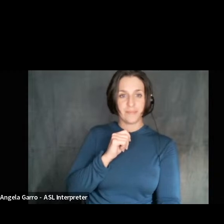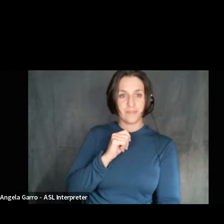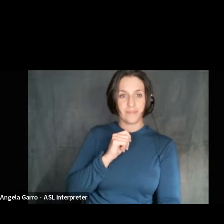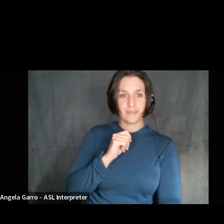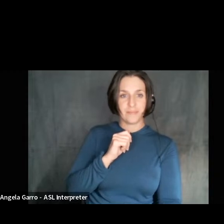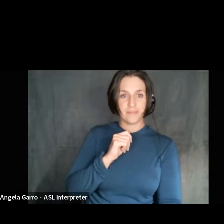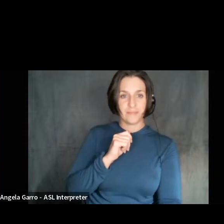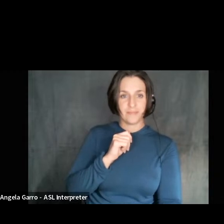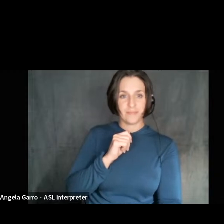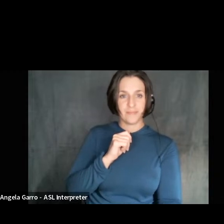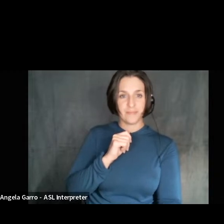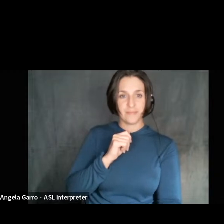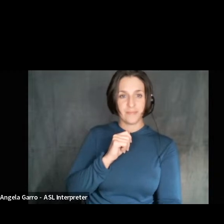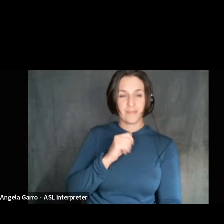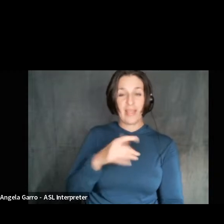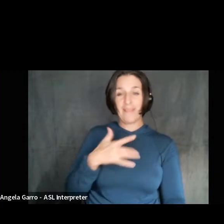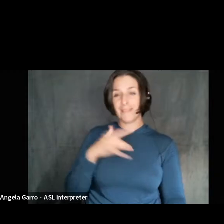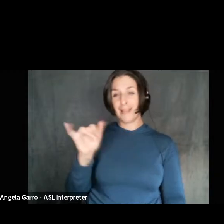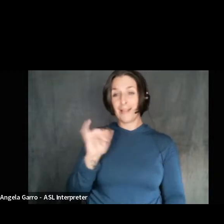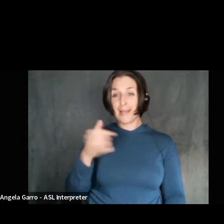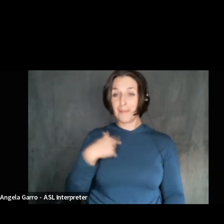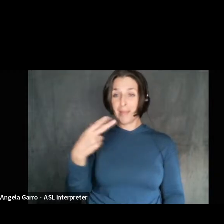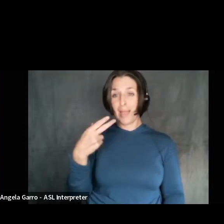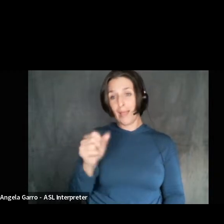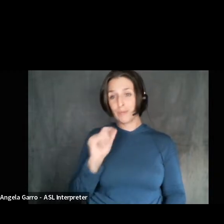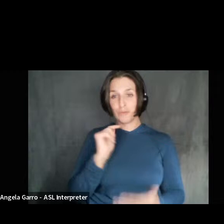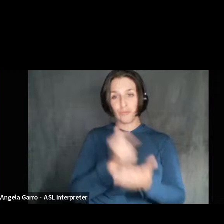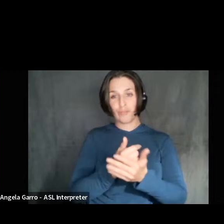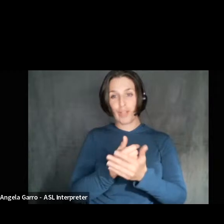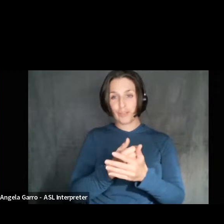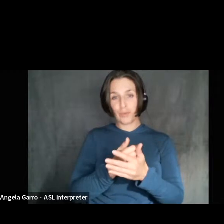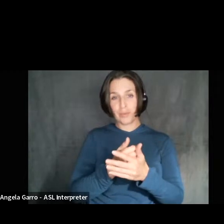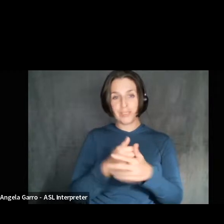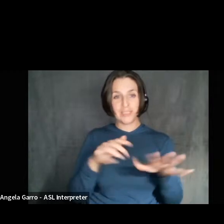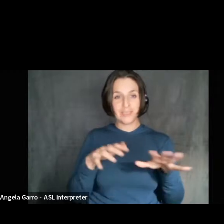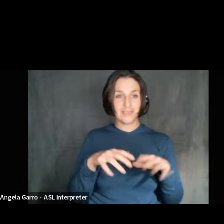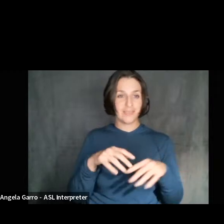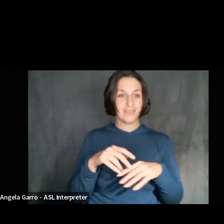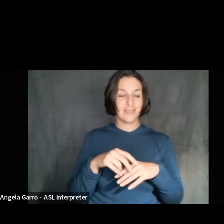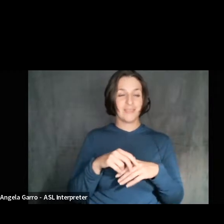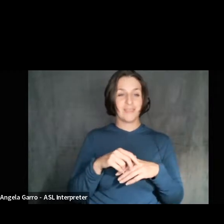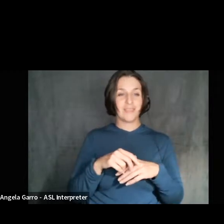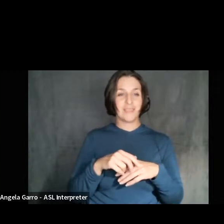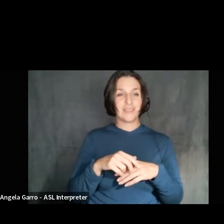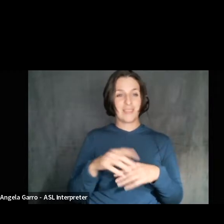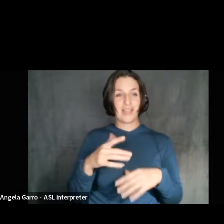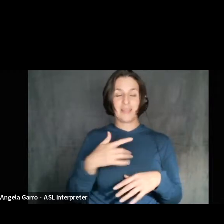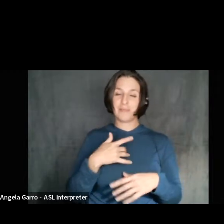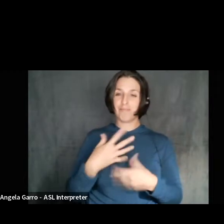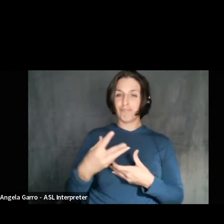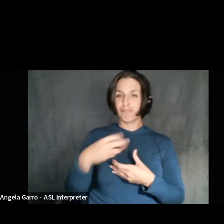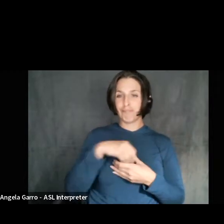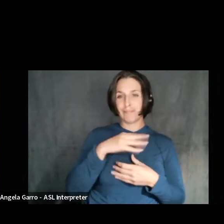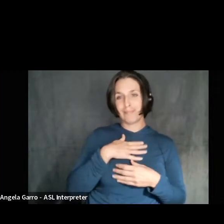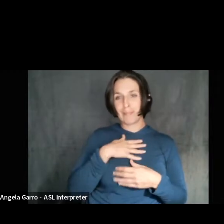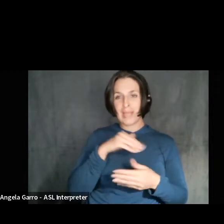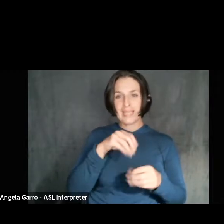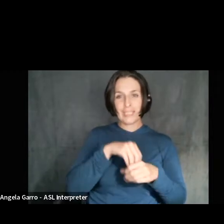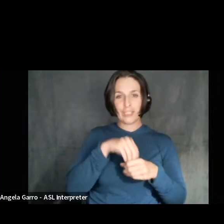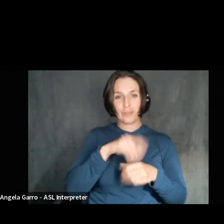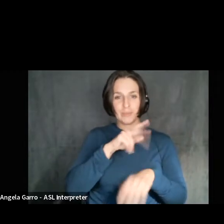Feel like I'm at a high school graduation ceremony. This is awesome. Channeling my inner principal. Carly